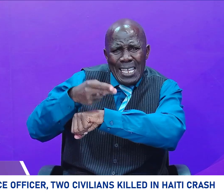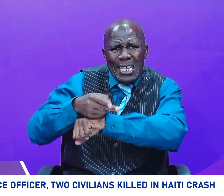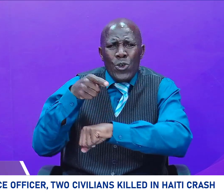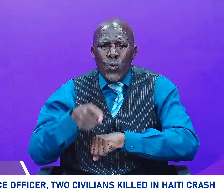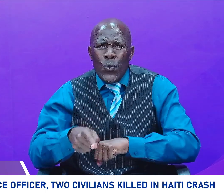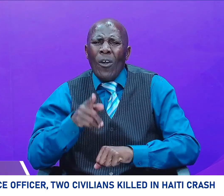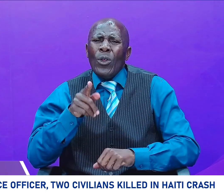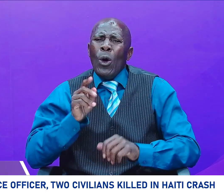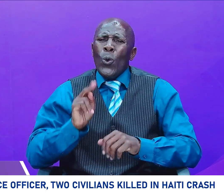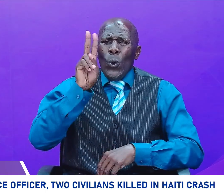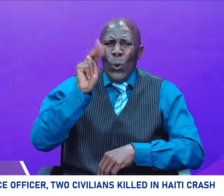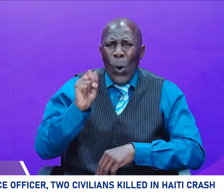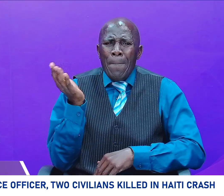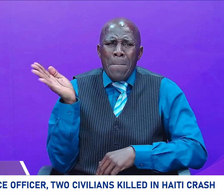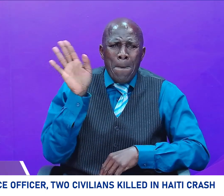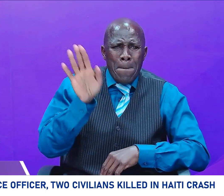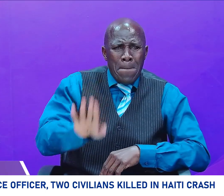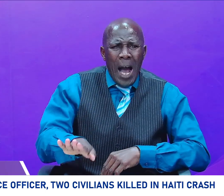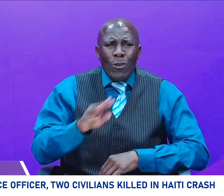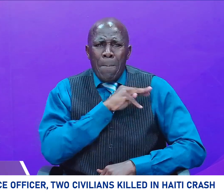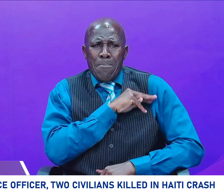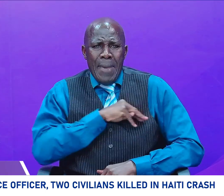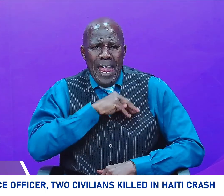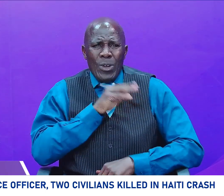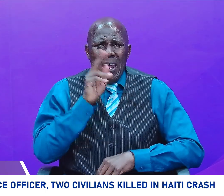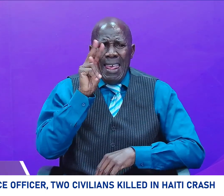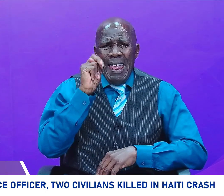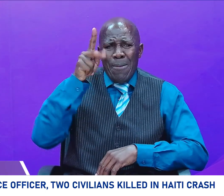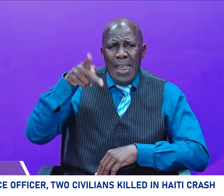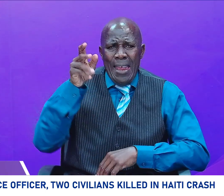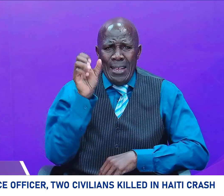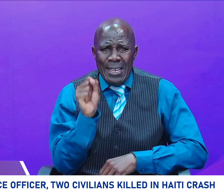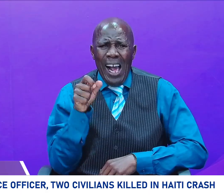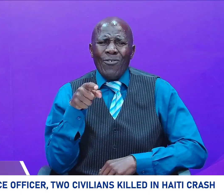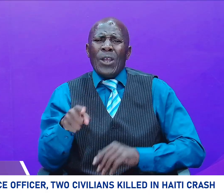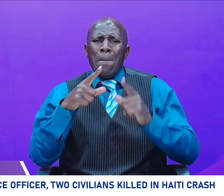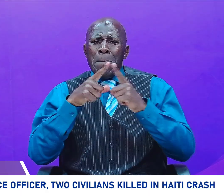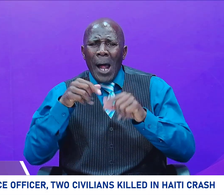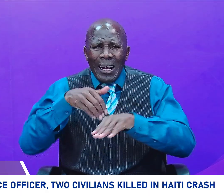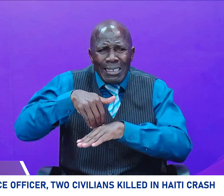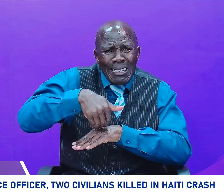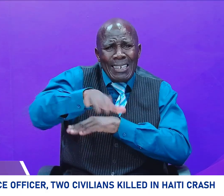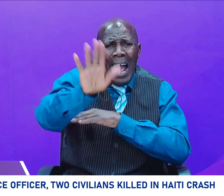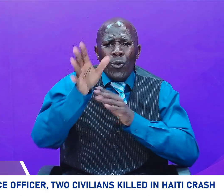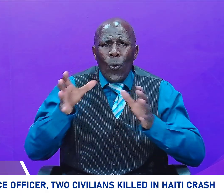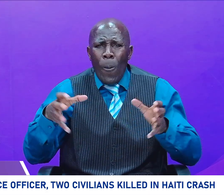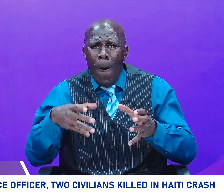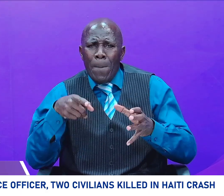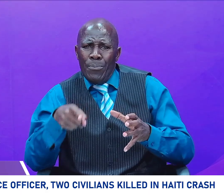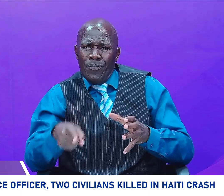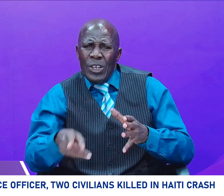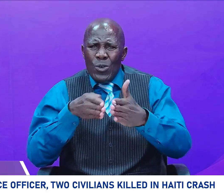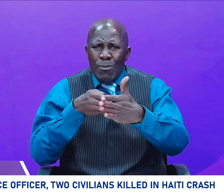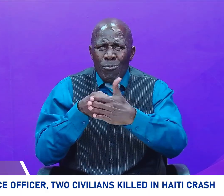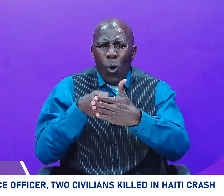of the first casualties involving Kenyan officers deployed in Haiti as part of the UN-backed